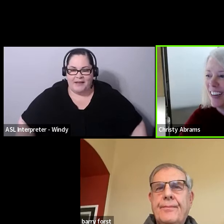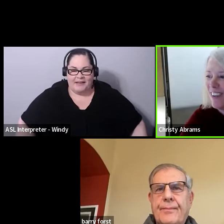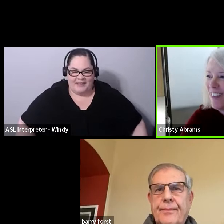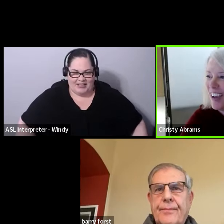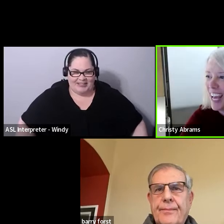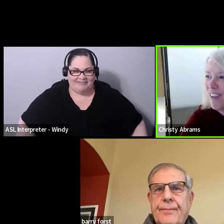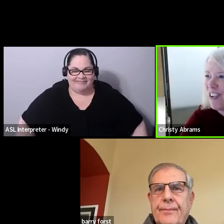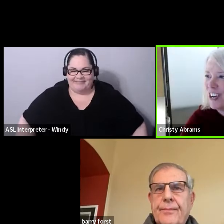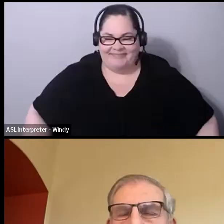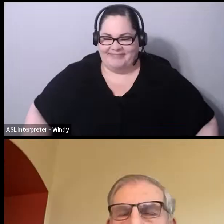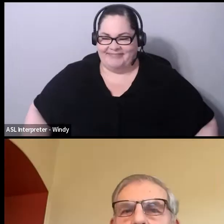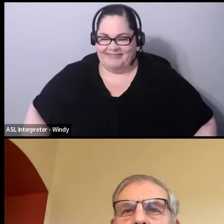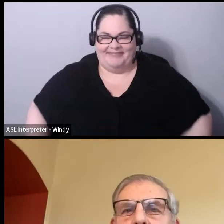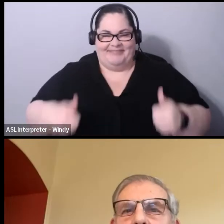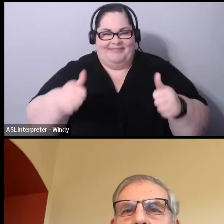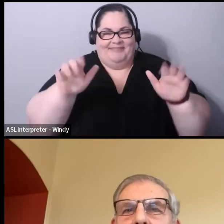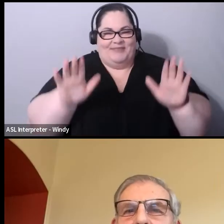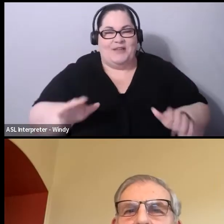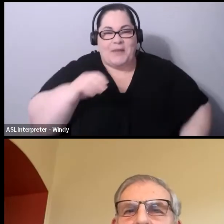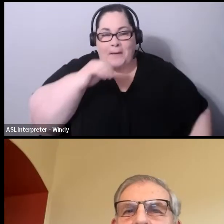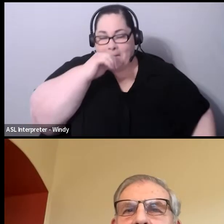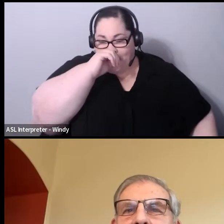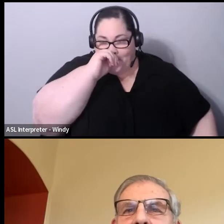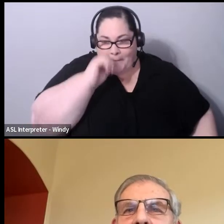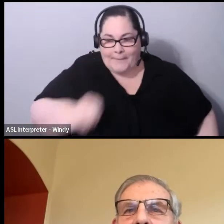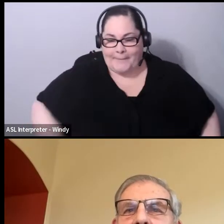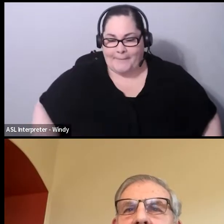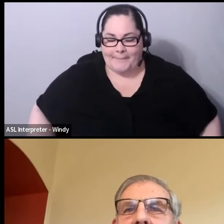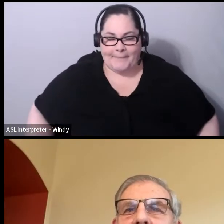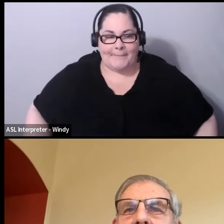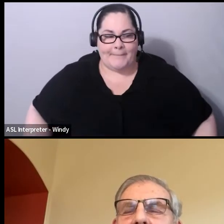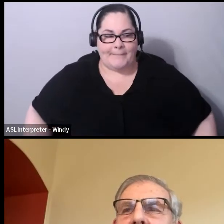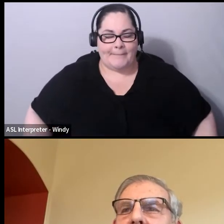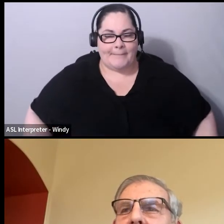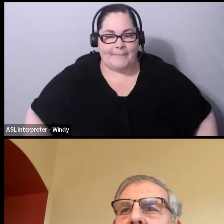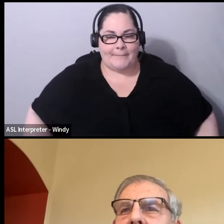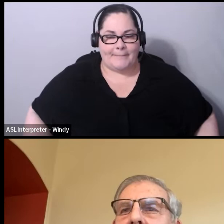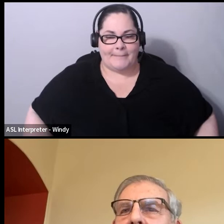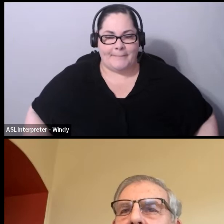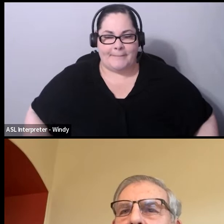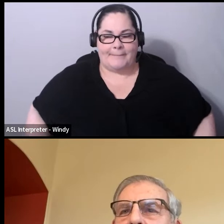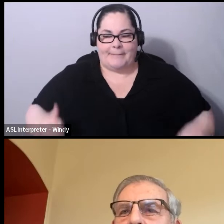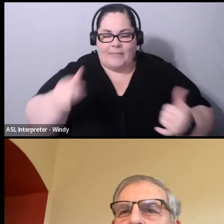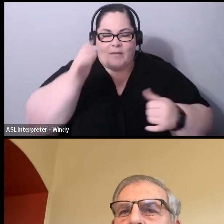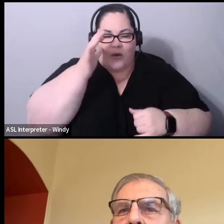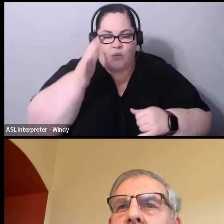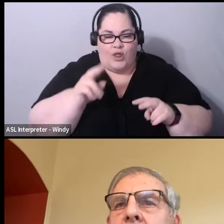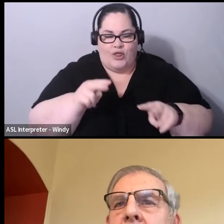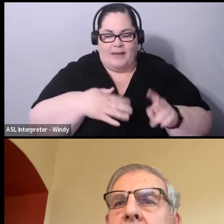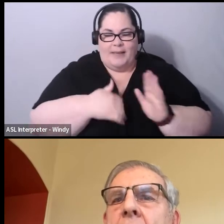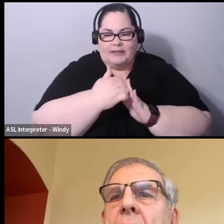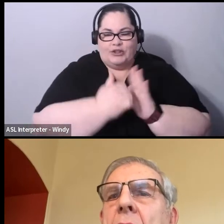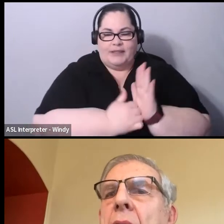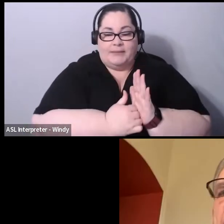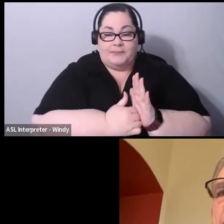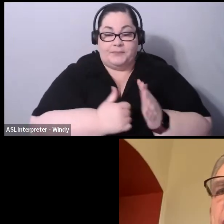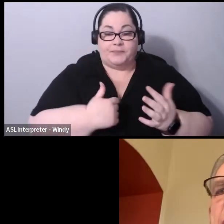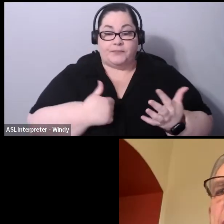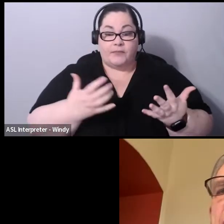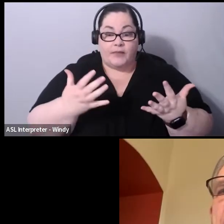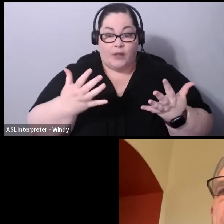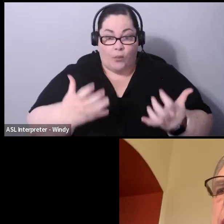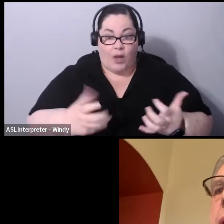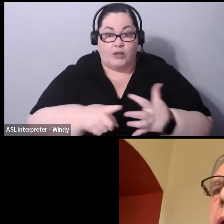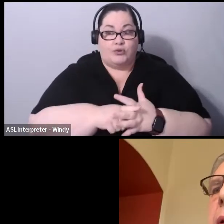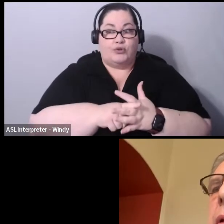today. Okay, Here. wonderful. Let me just look here at my agenda. What I would like to